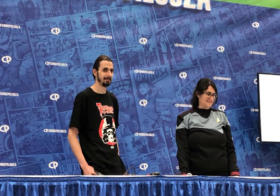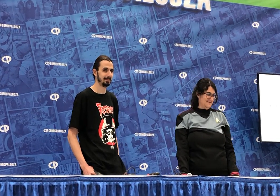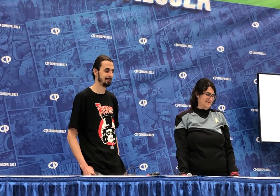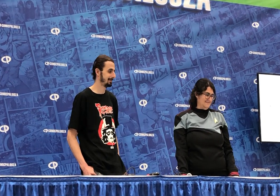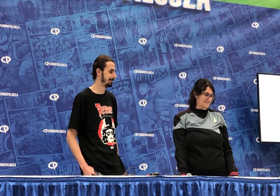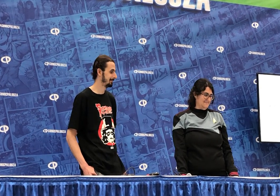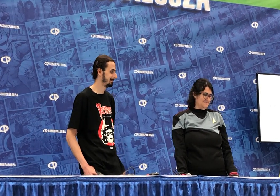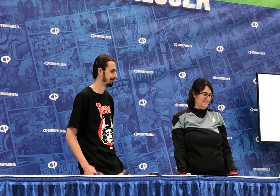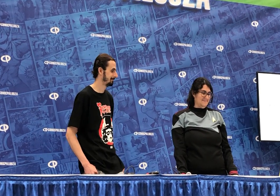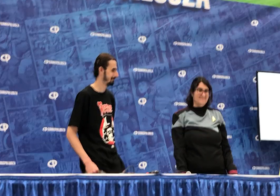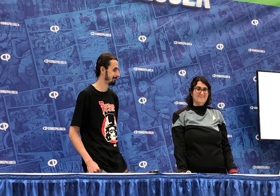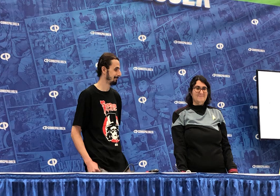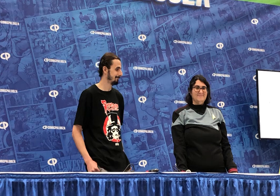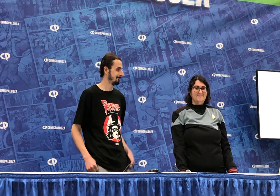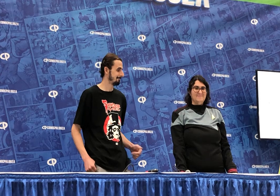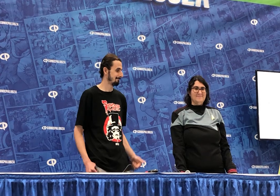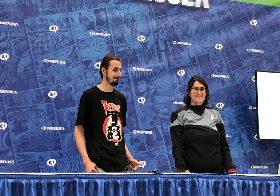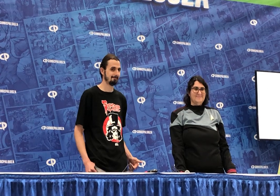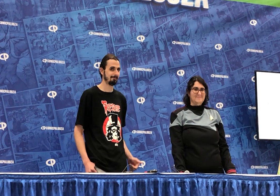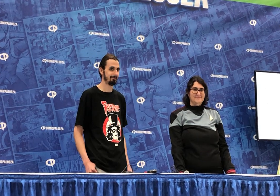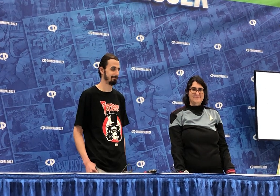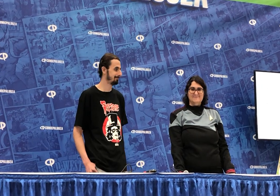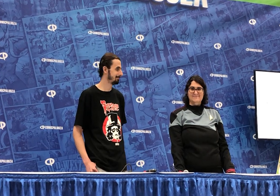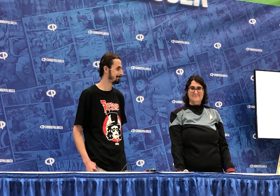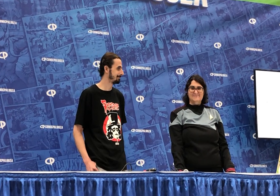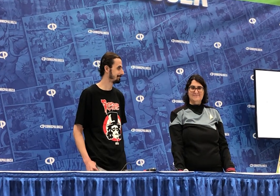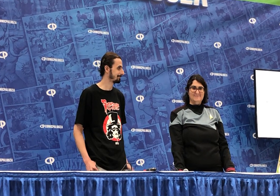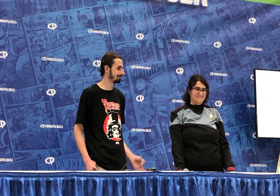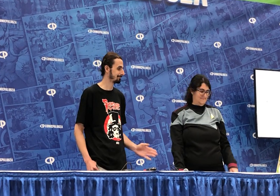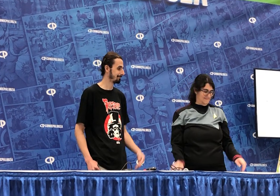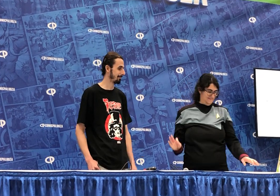and making here a more inclusive space.